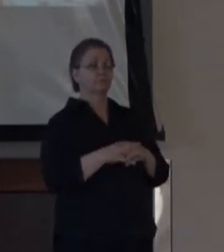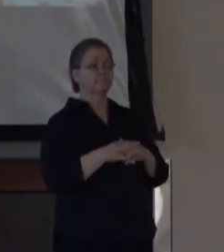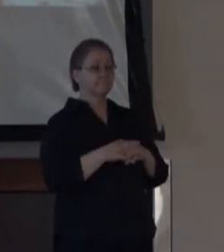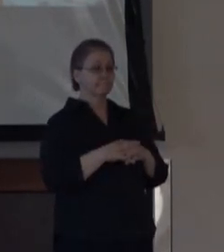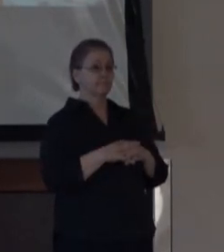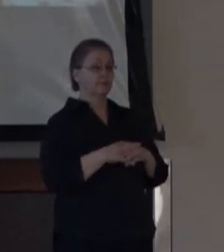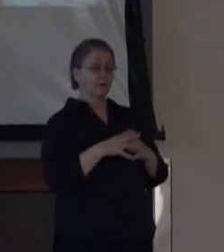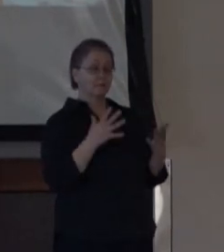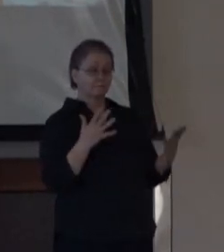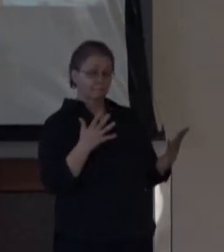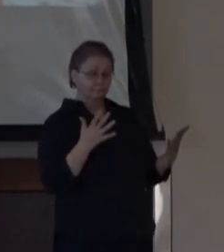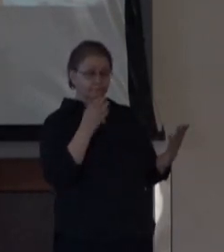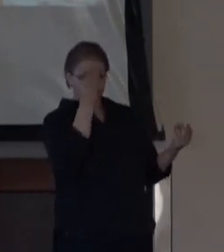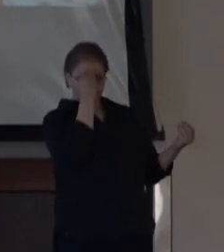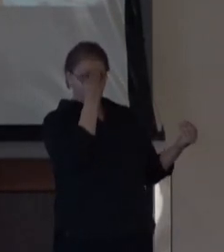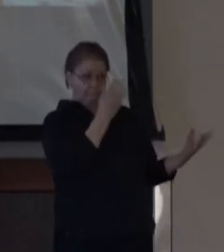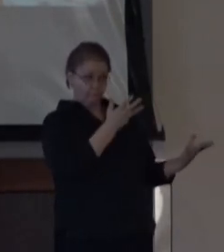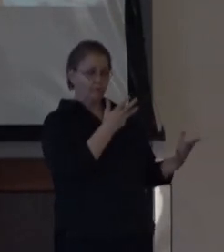In fact,